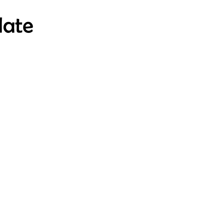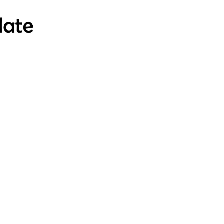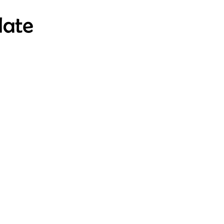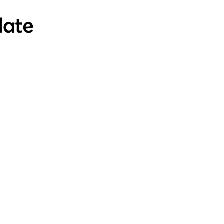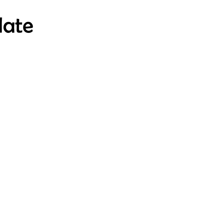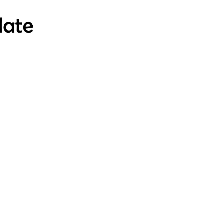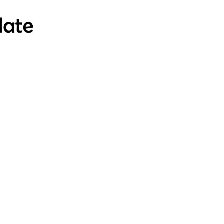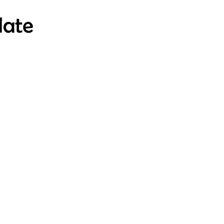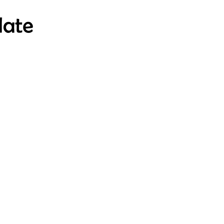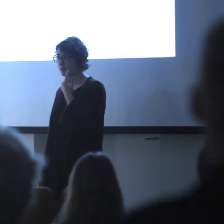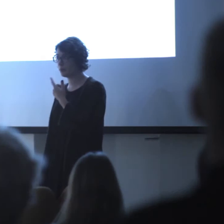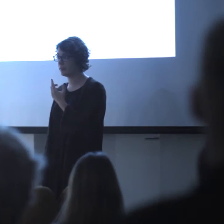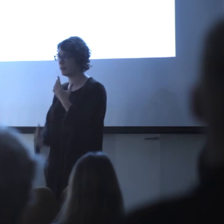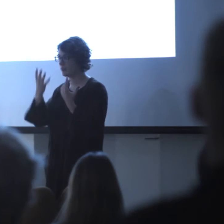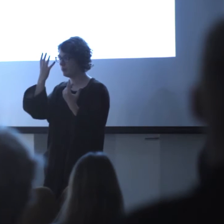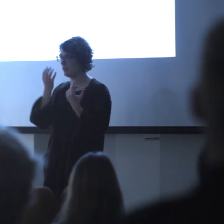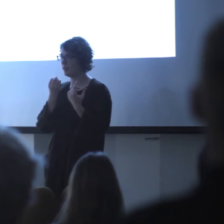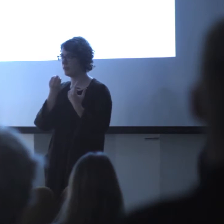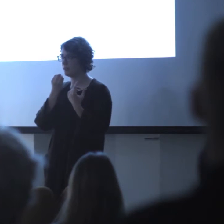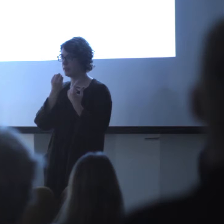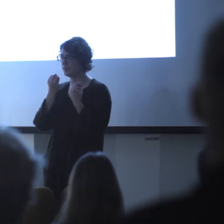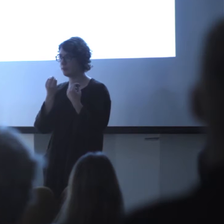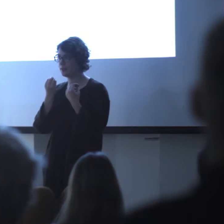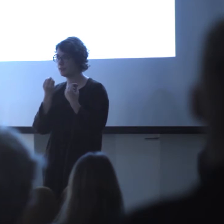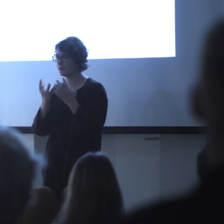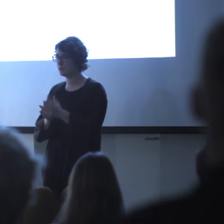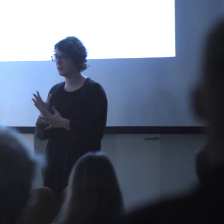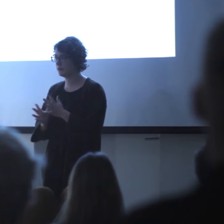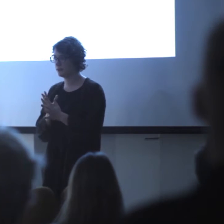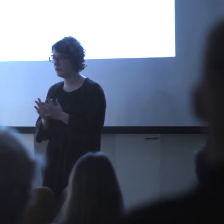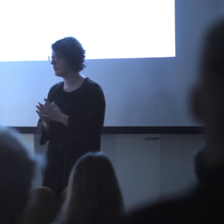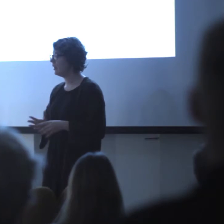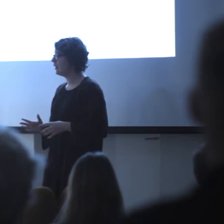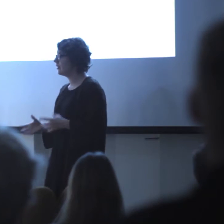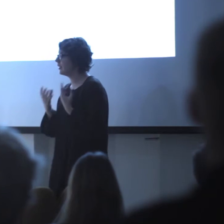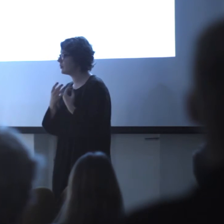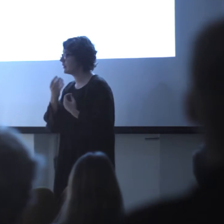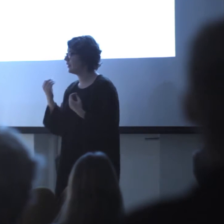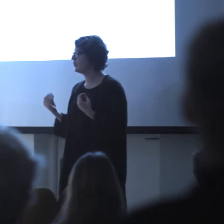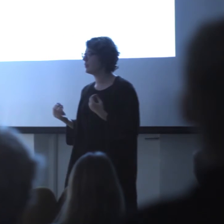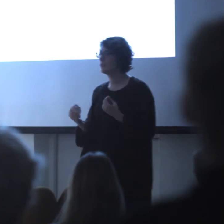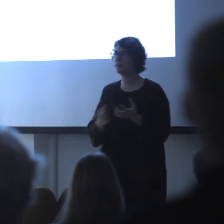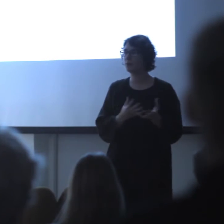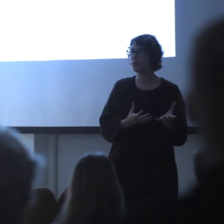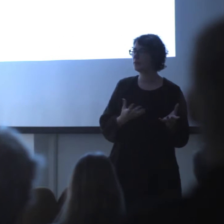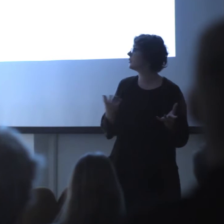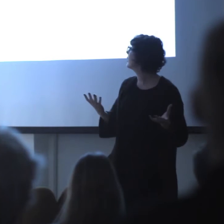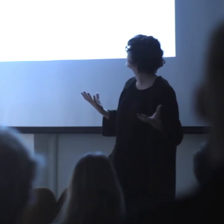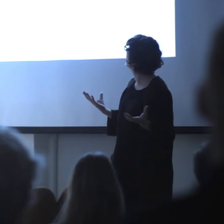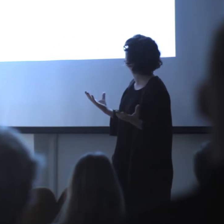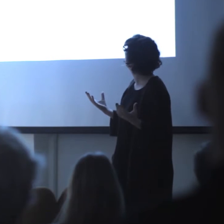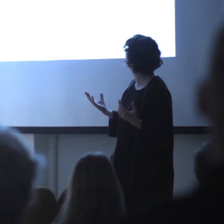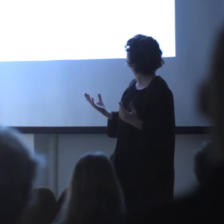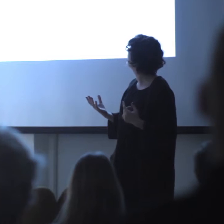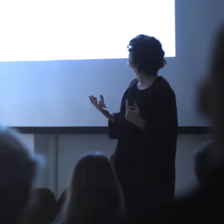lips. Use your lips. It's important not to be like a really stiff face and just do this. The lips will tell you what words you're